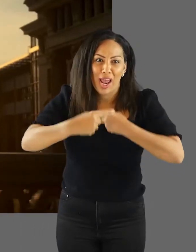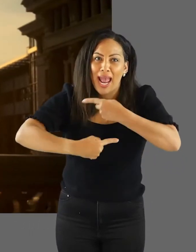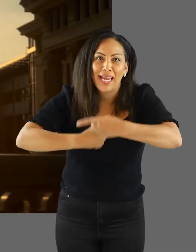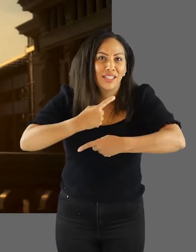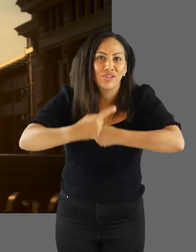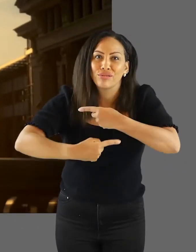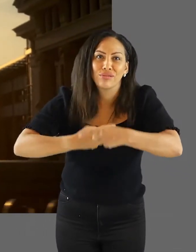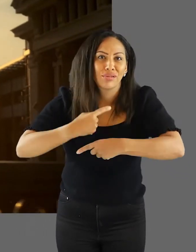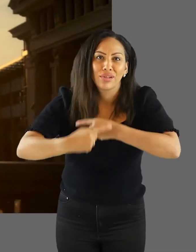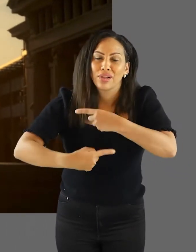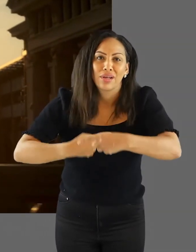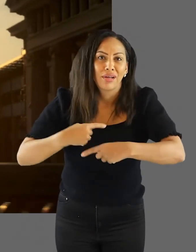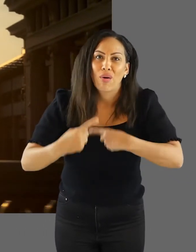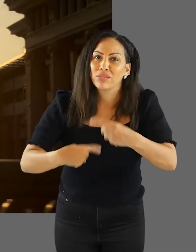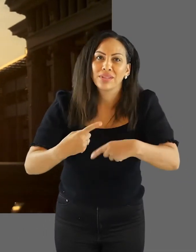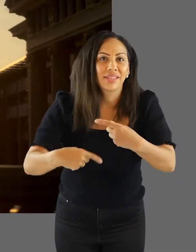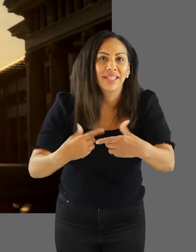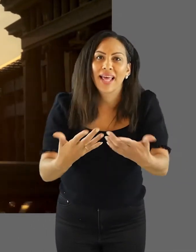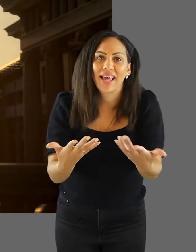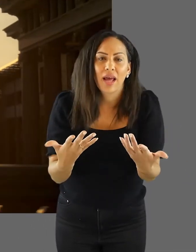won't let go.